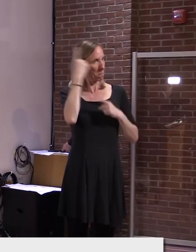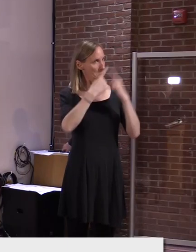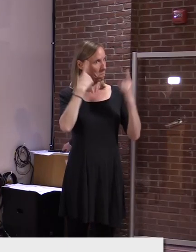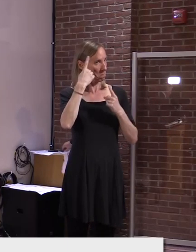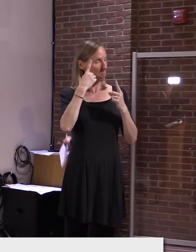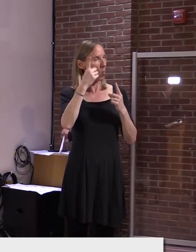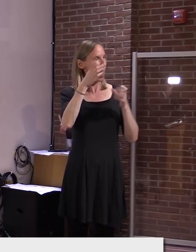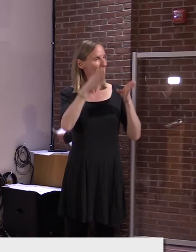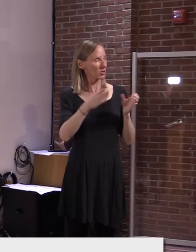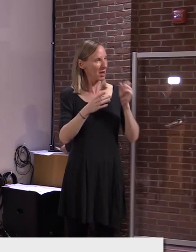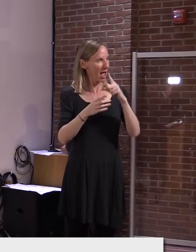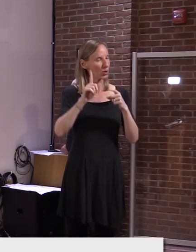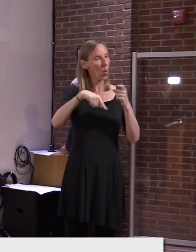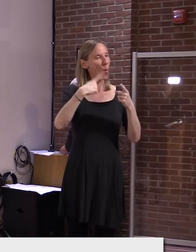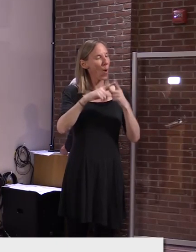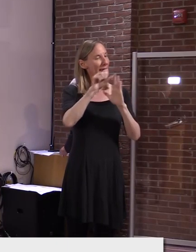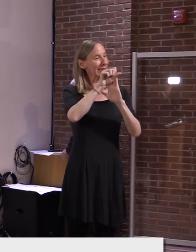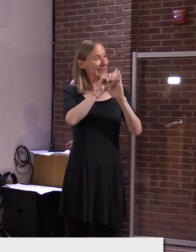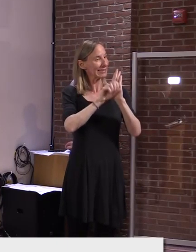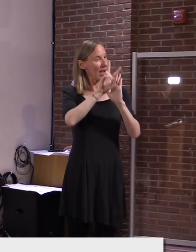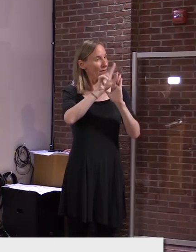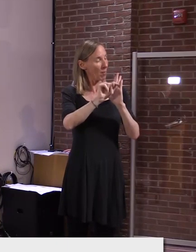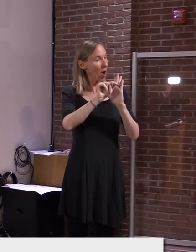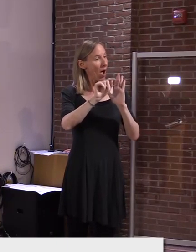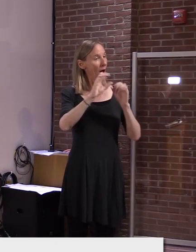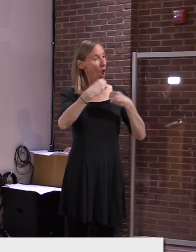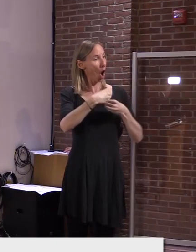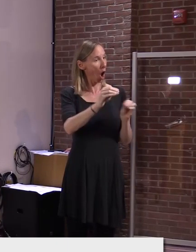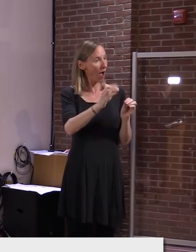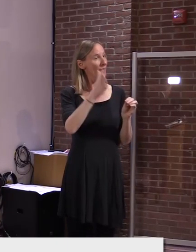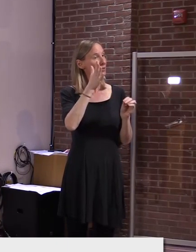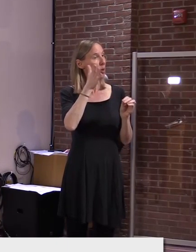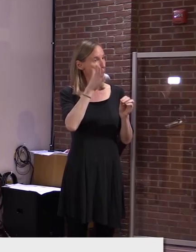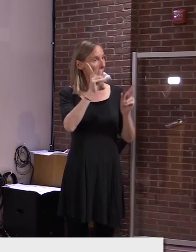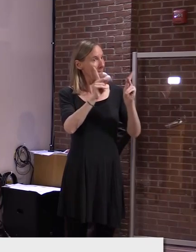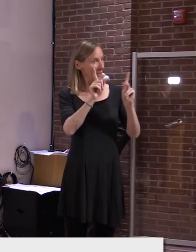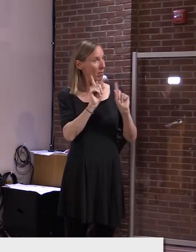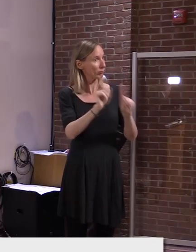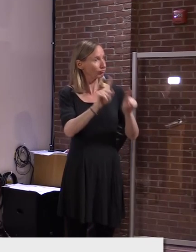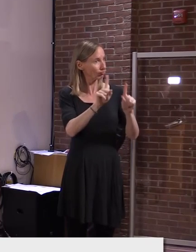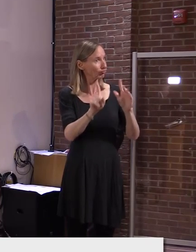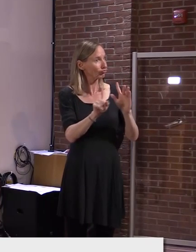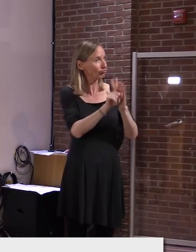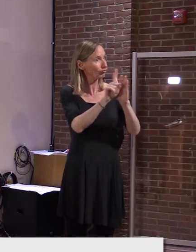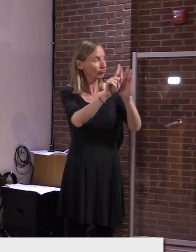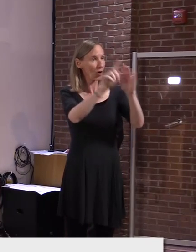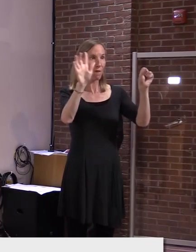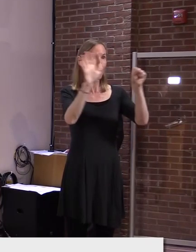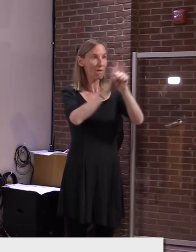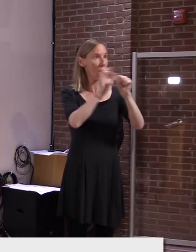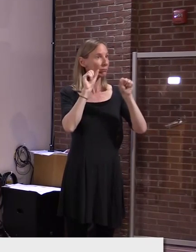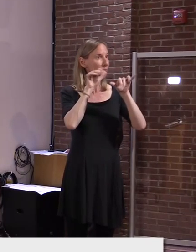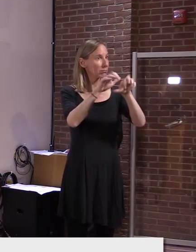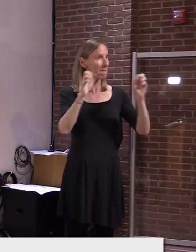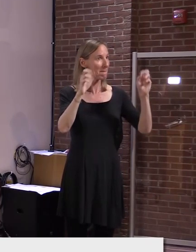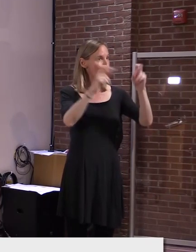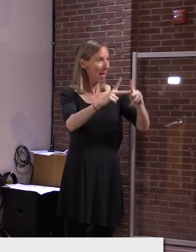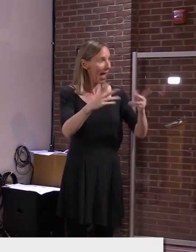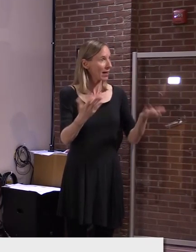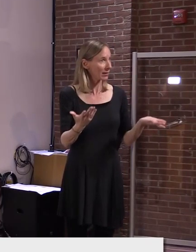offices will be back to normal and full operation. And maybe related to that, are the